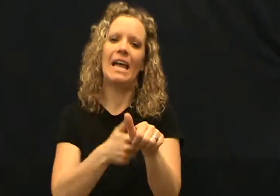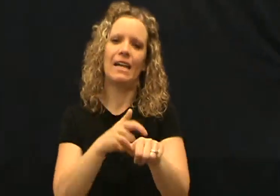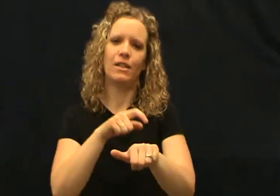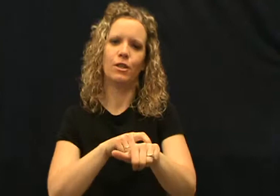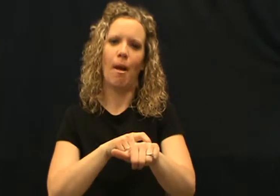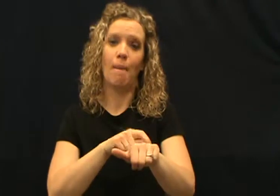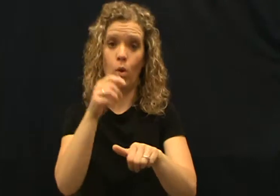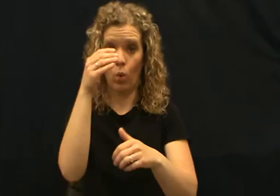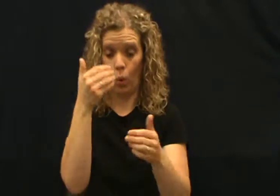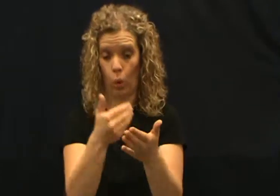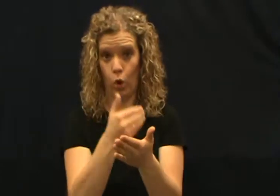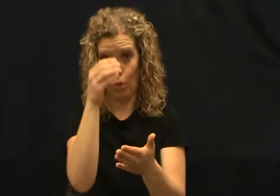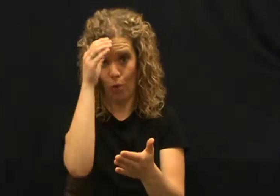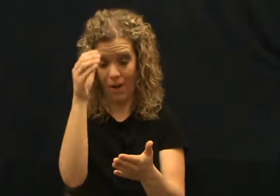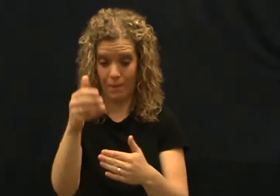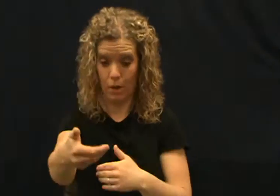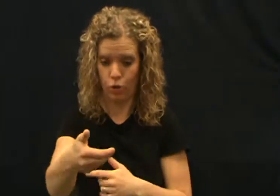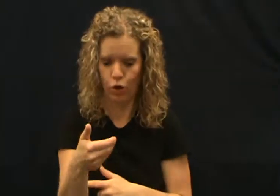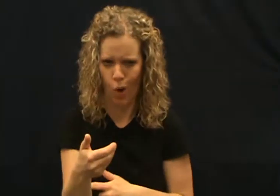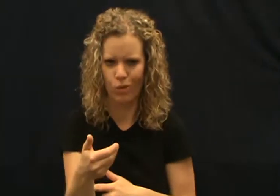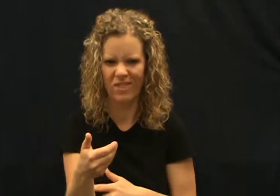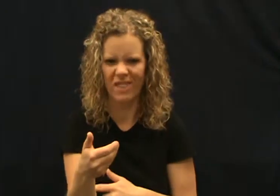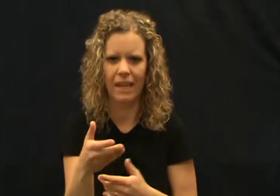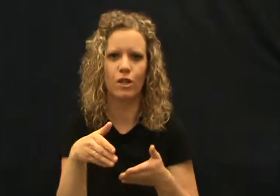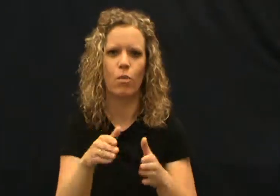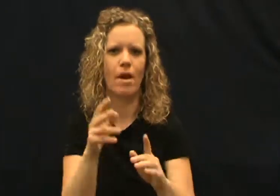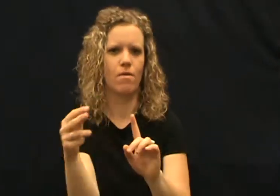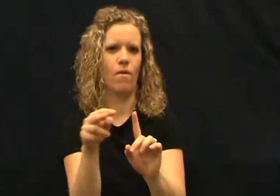this way. What happens is an accounting system